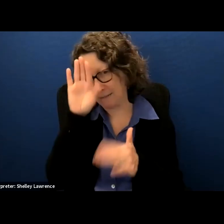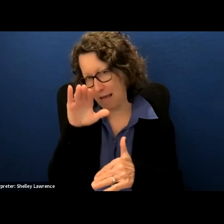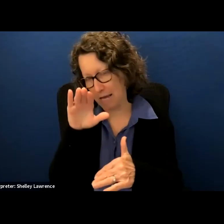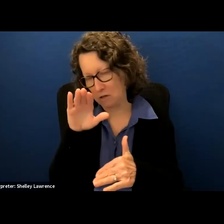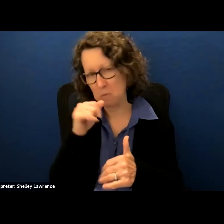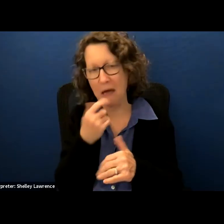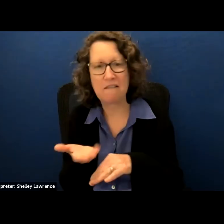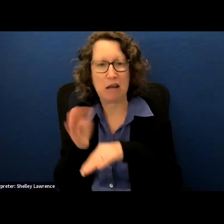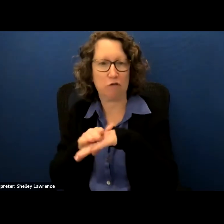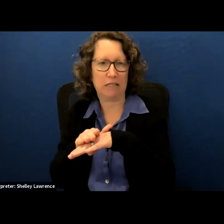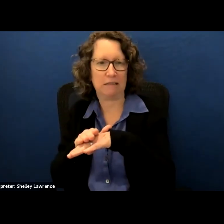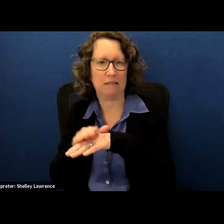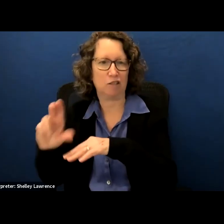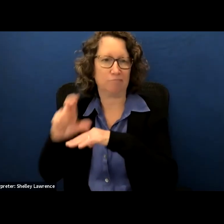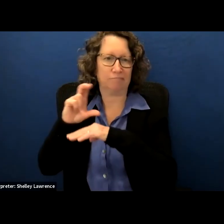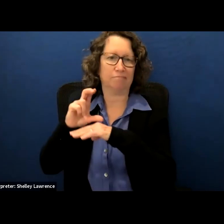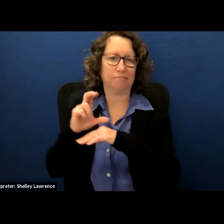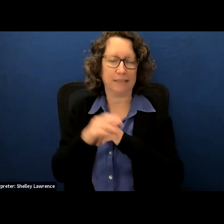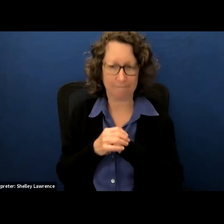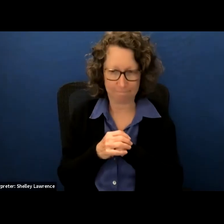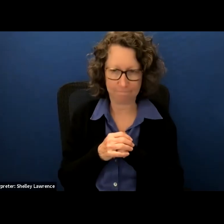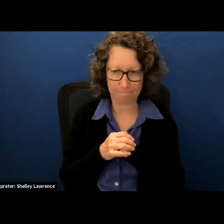have an increase there.